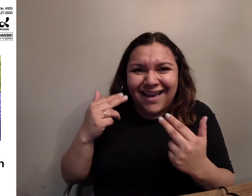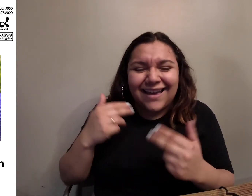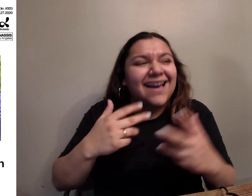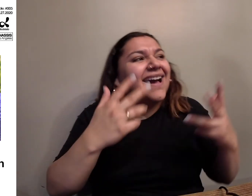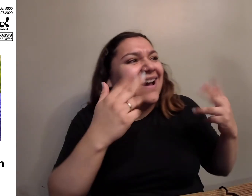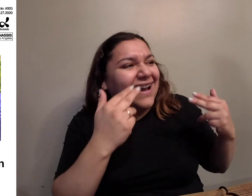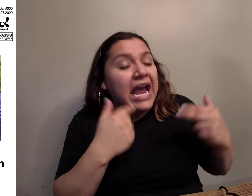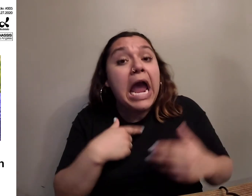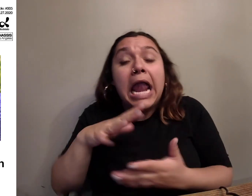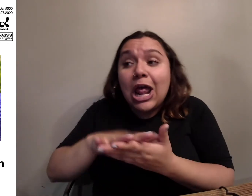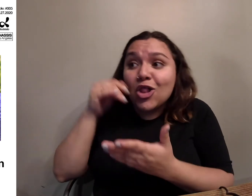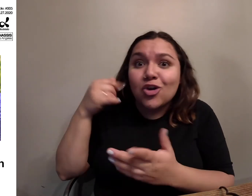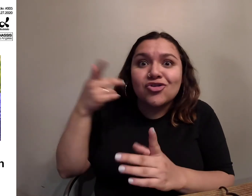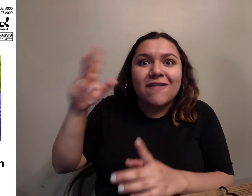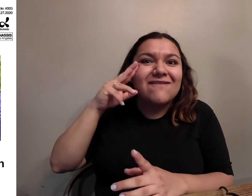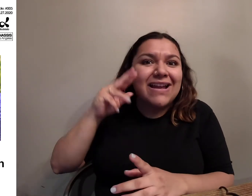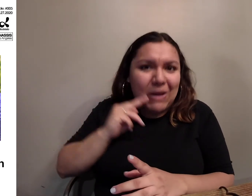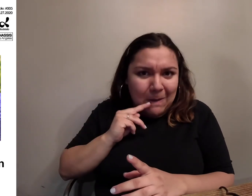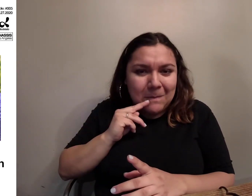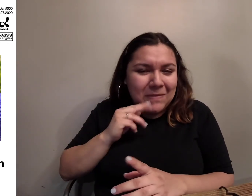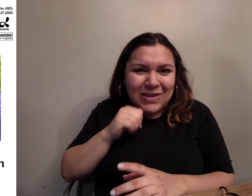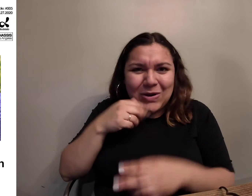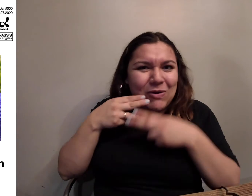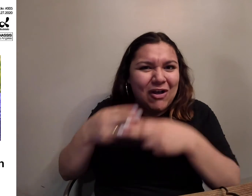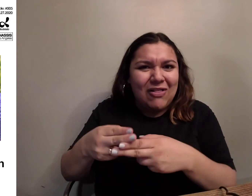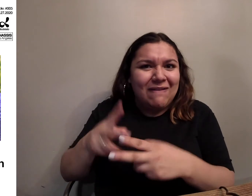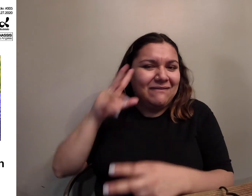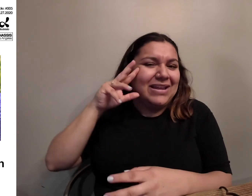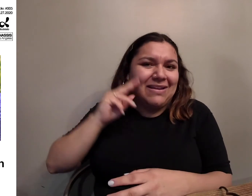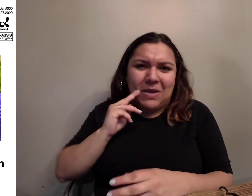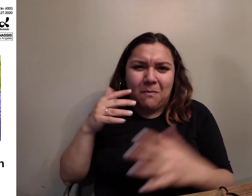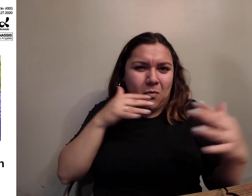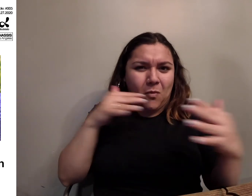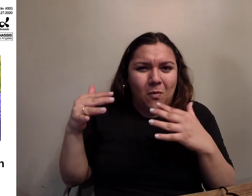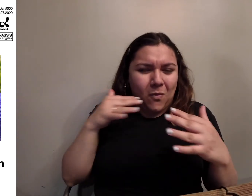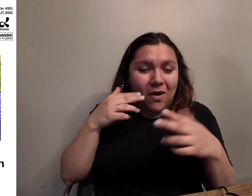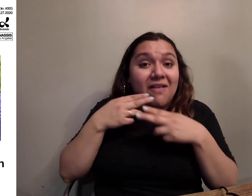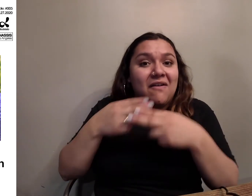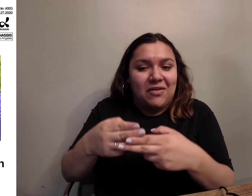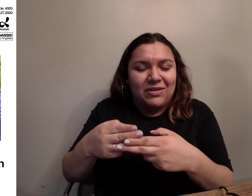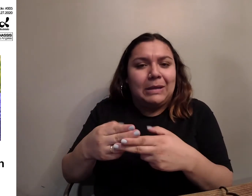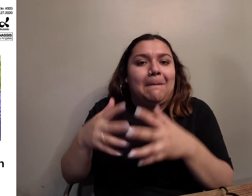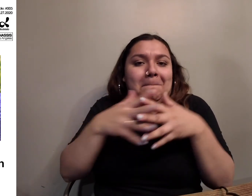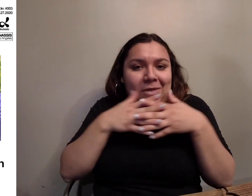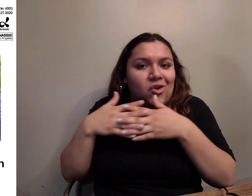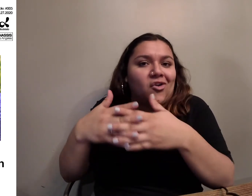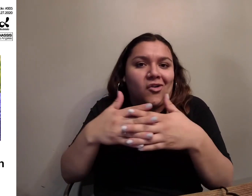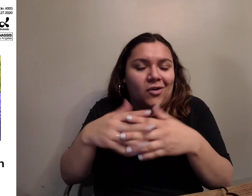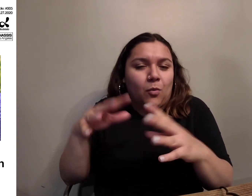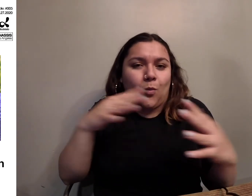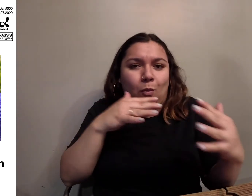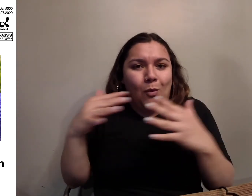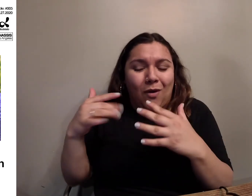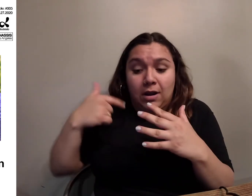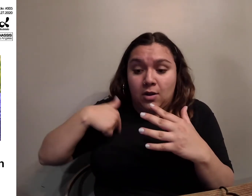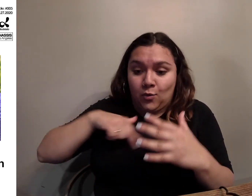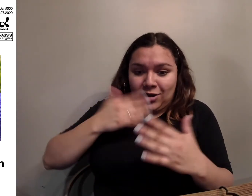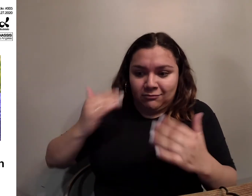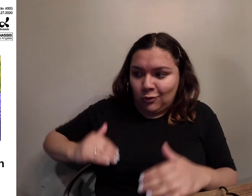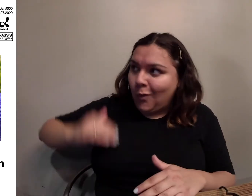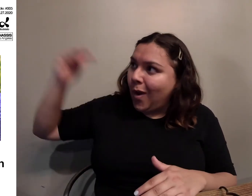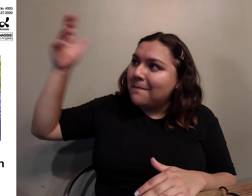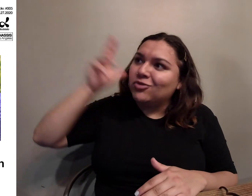and I learned that in Vietnam, of course, they don't refer to it as the Vietnam War; they refer to it as the American War. But we grew up hearing.